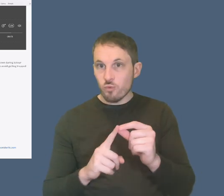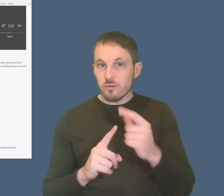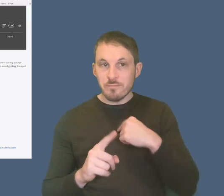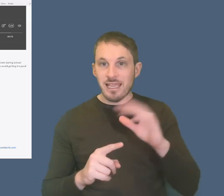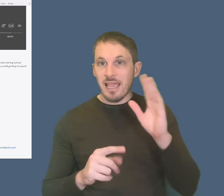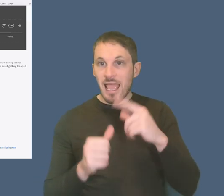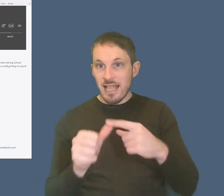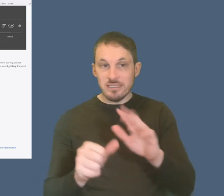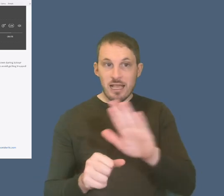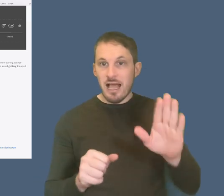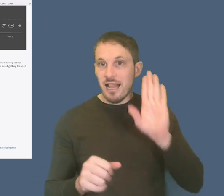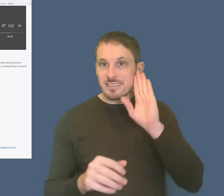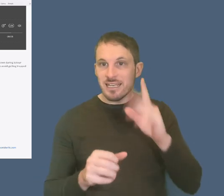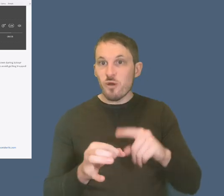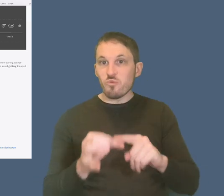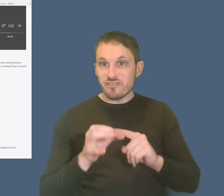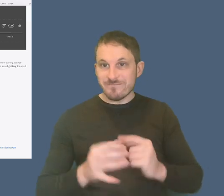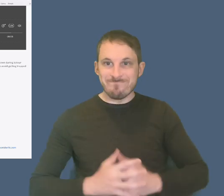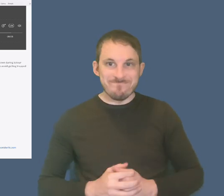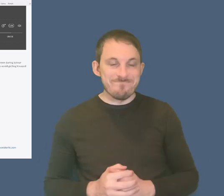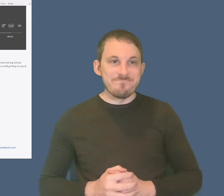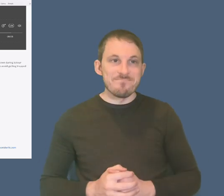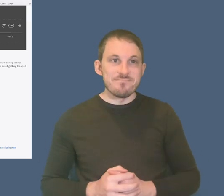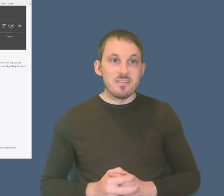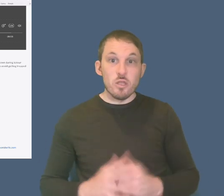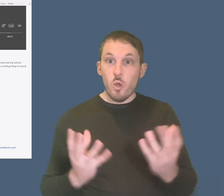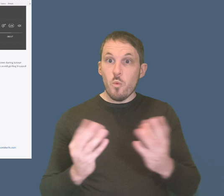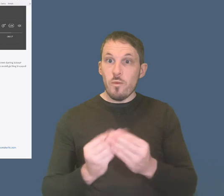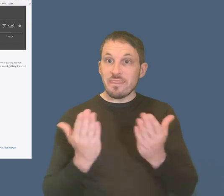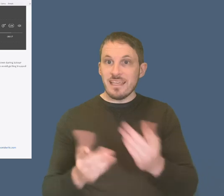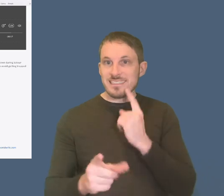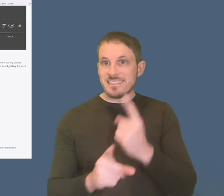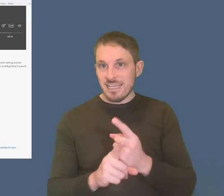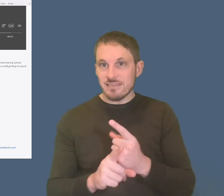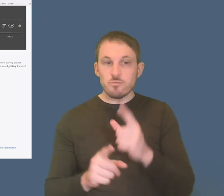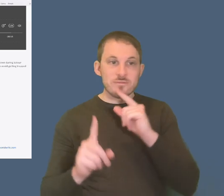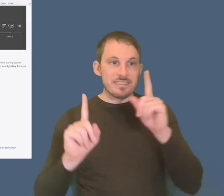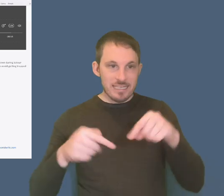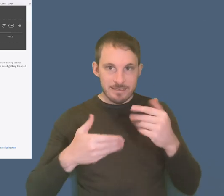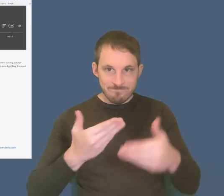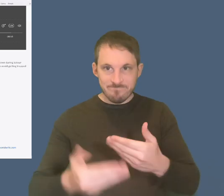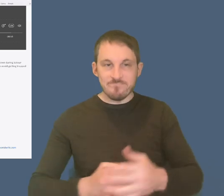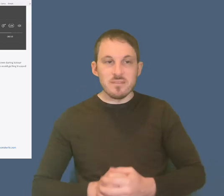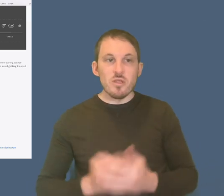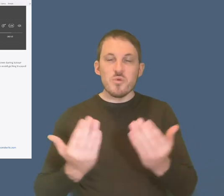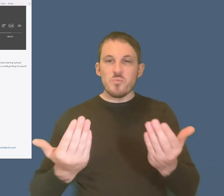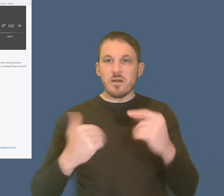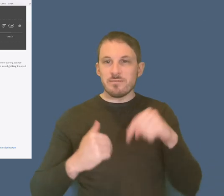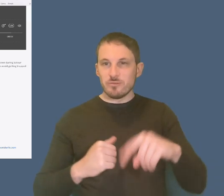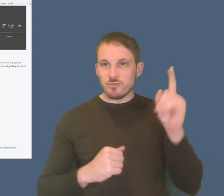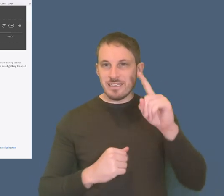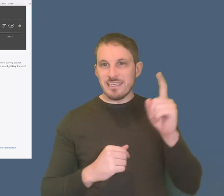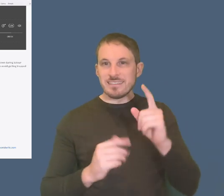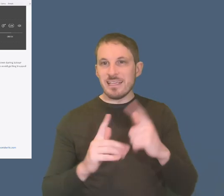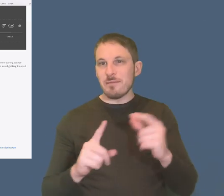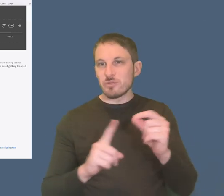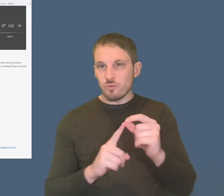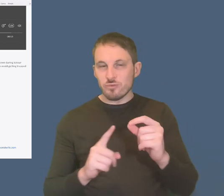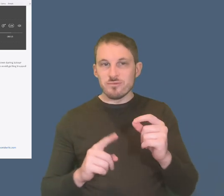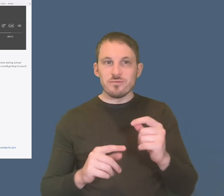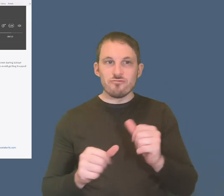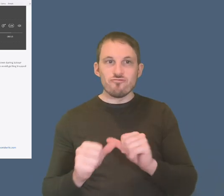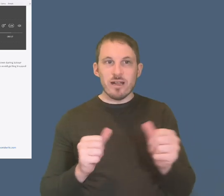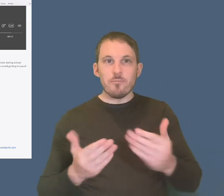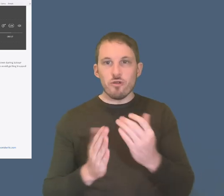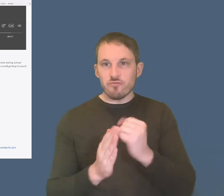listener questions. That said, let's get into it. Welcome everybody to today's episode of the Great Birth